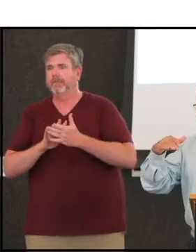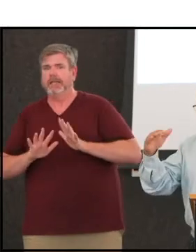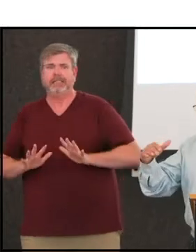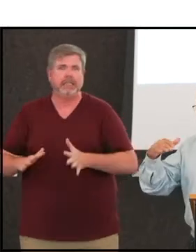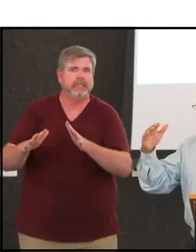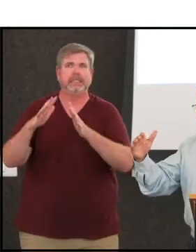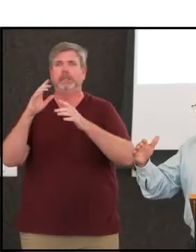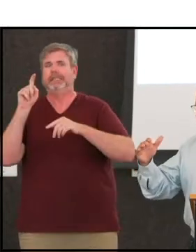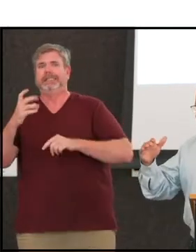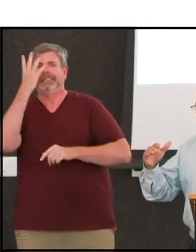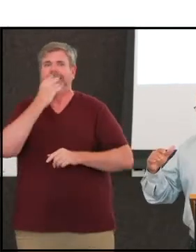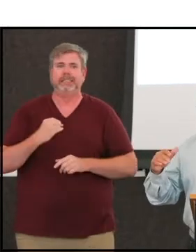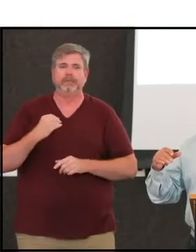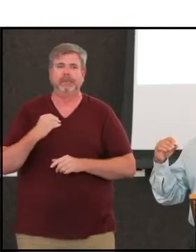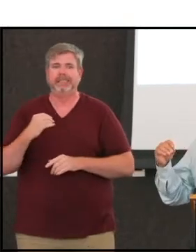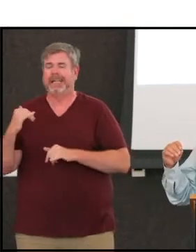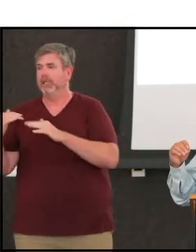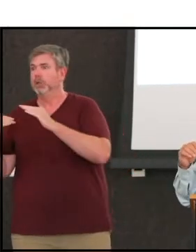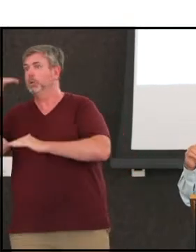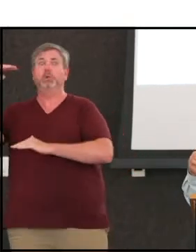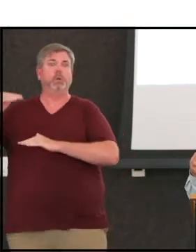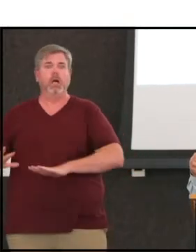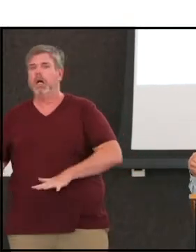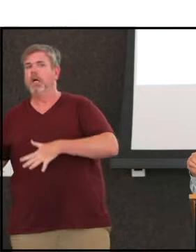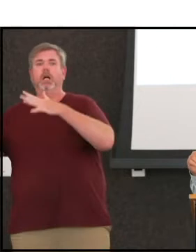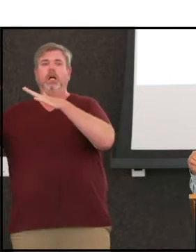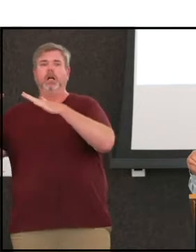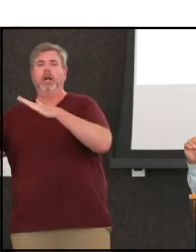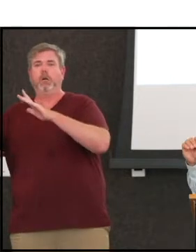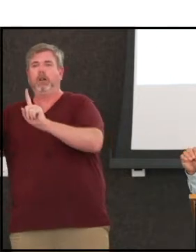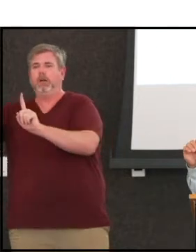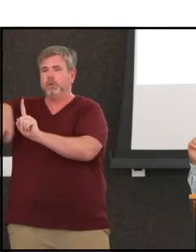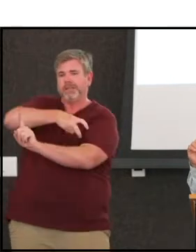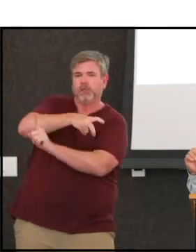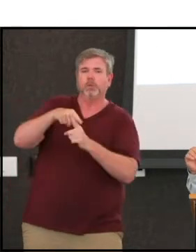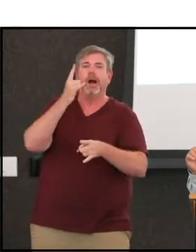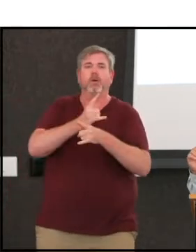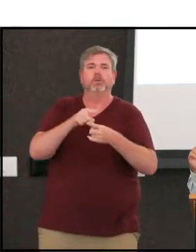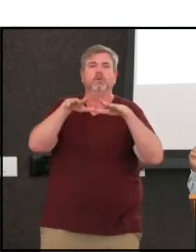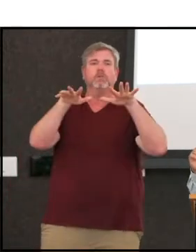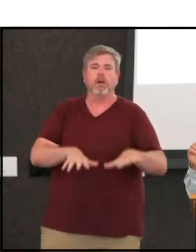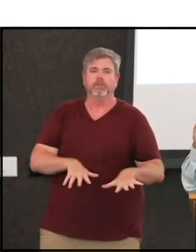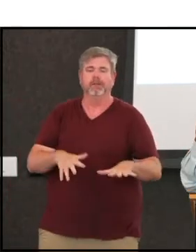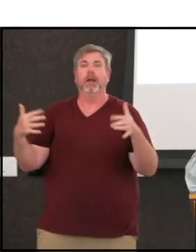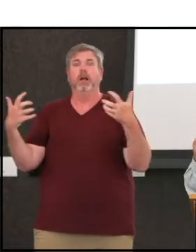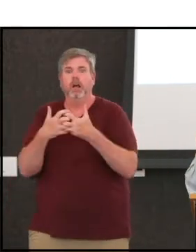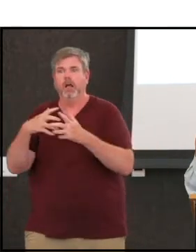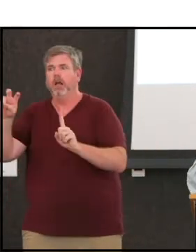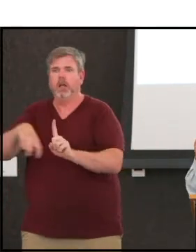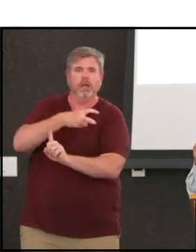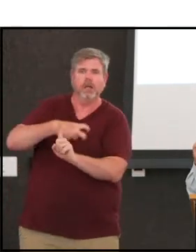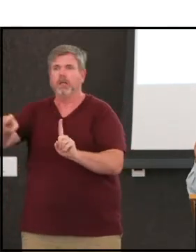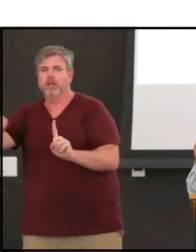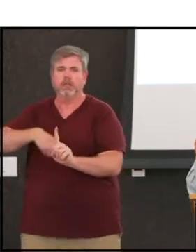too hyper, too agitated, they may use alcohol. So what I'd like you to do is lock